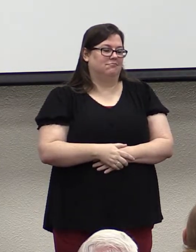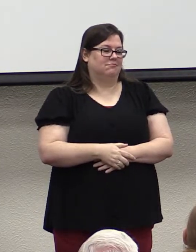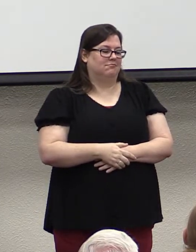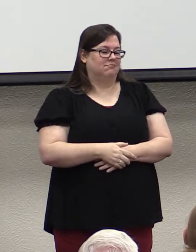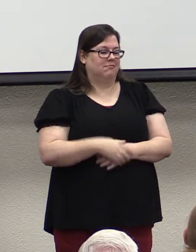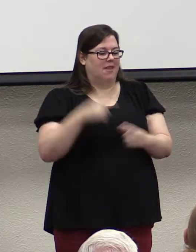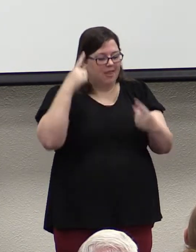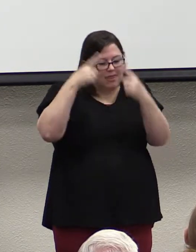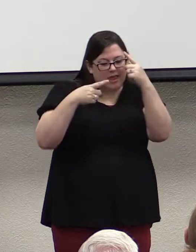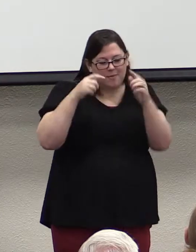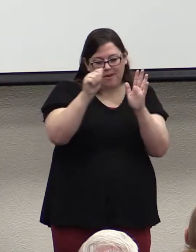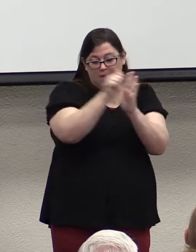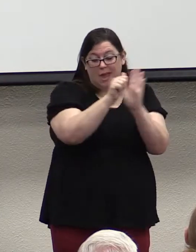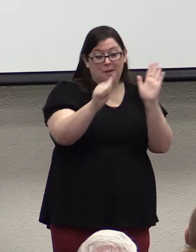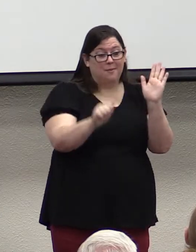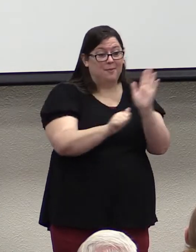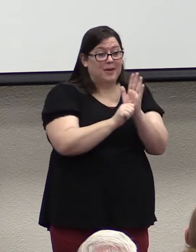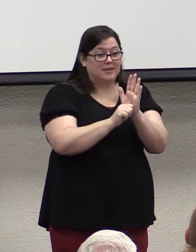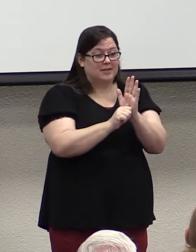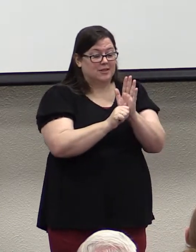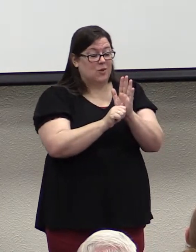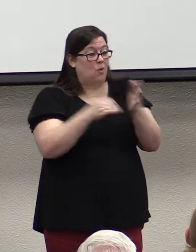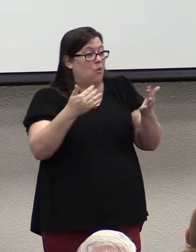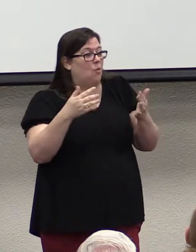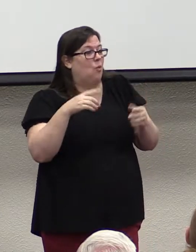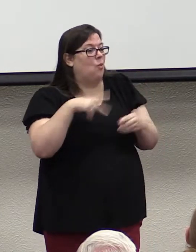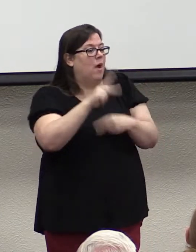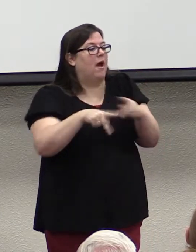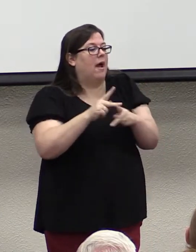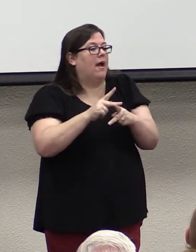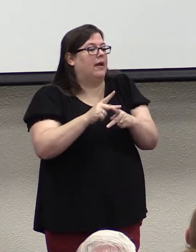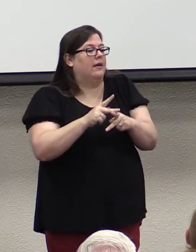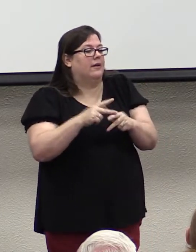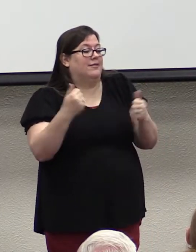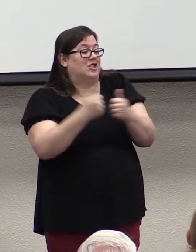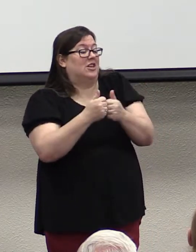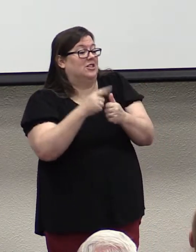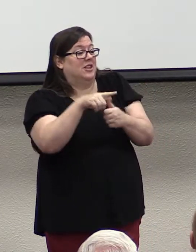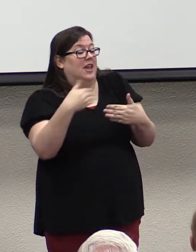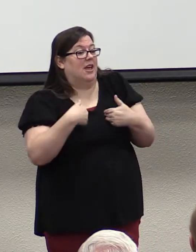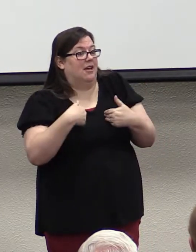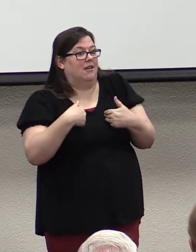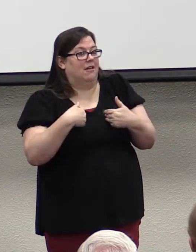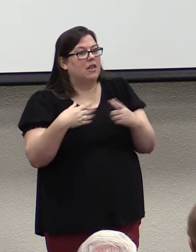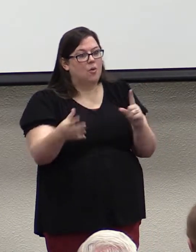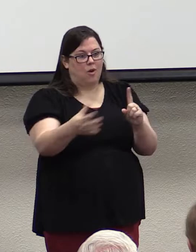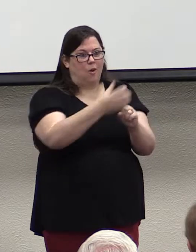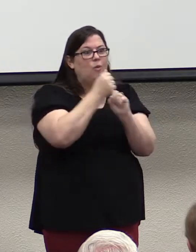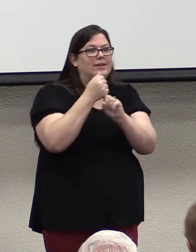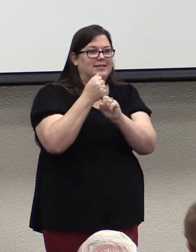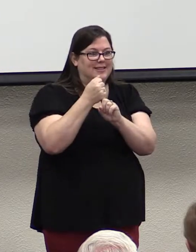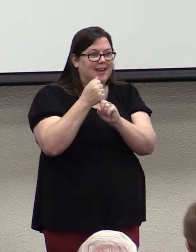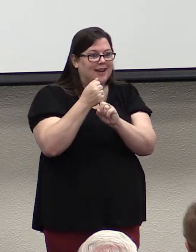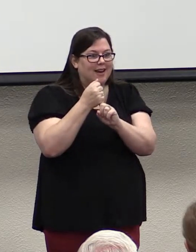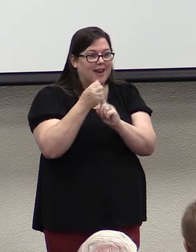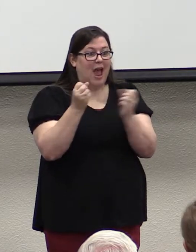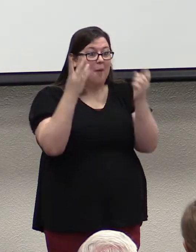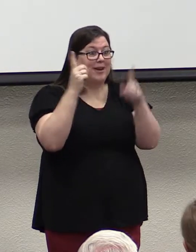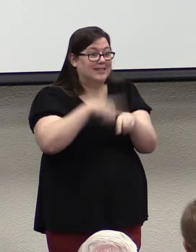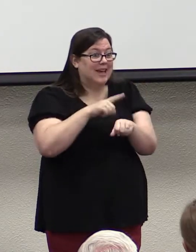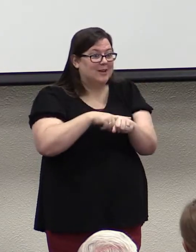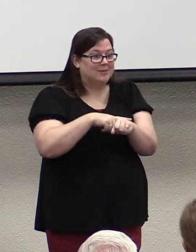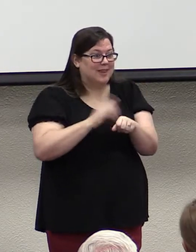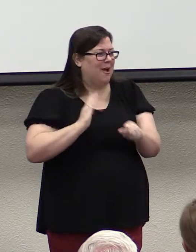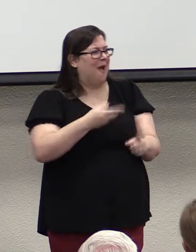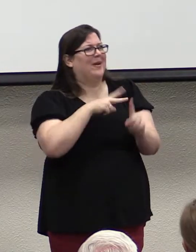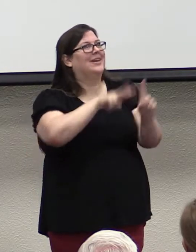Think about the apostles. What sort of challenges did those guys face? How many times were they arrested? Those guys are our heroes. They